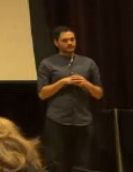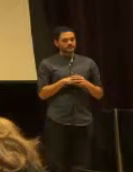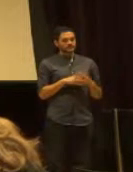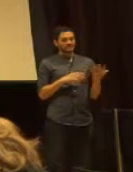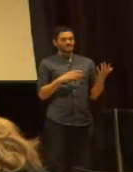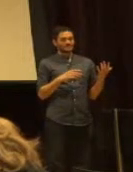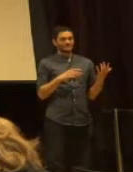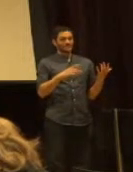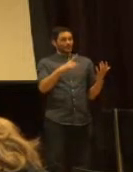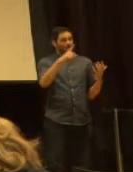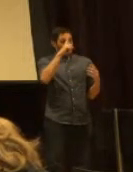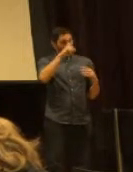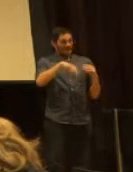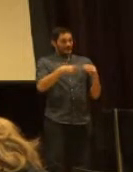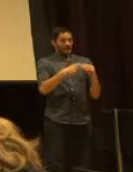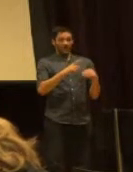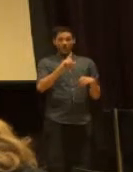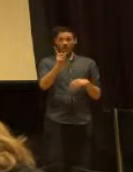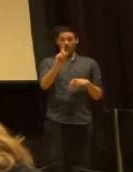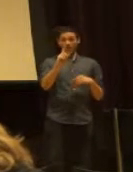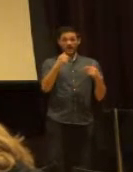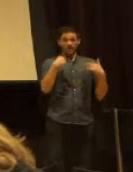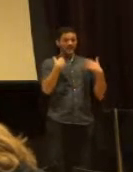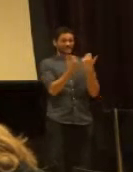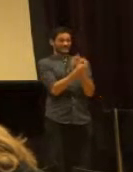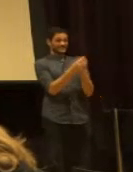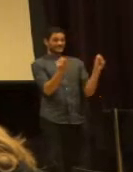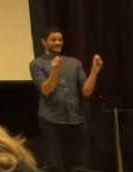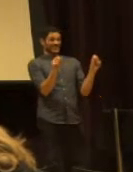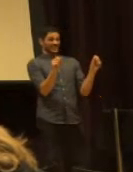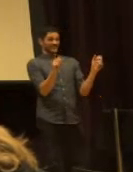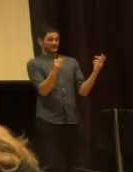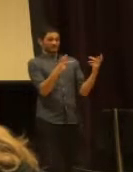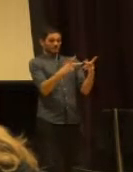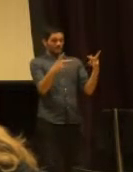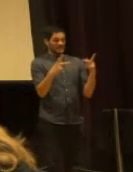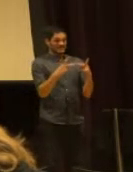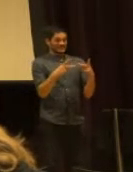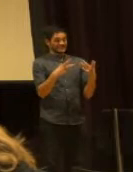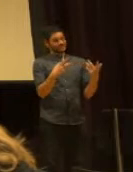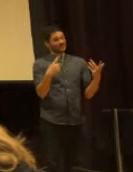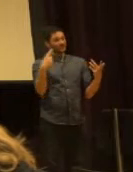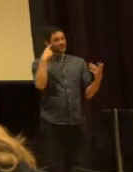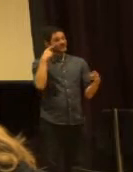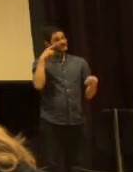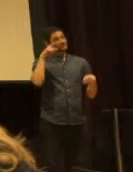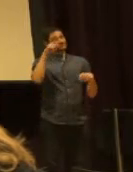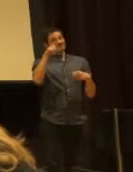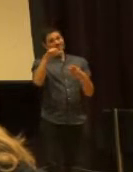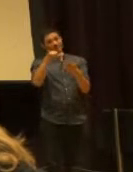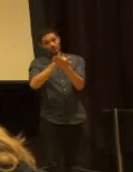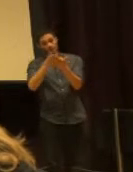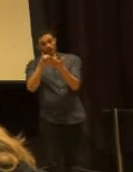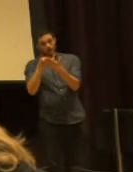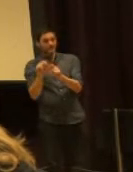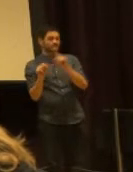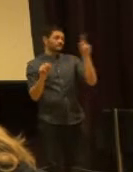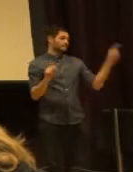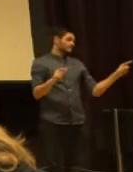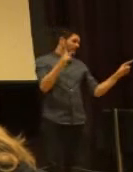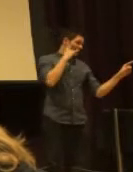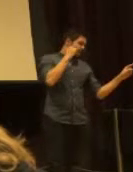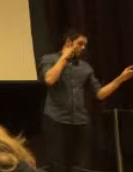safe havens are, California, New York, and yes, sure, there's, little enclaves